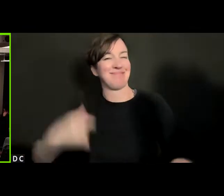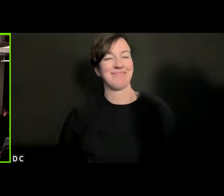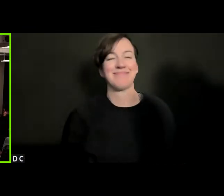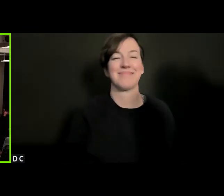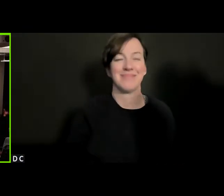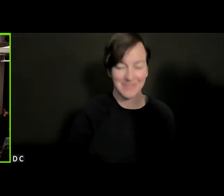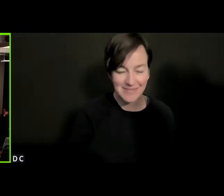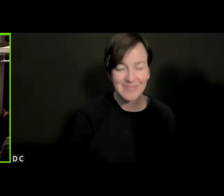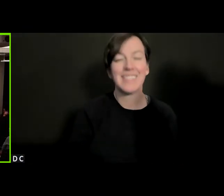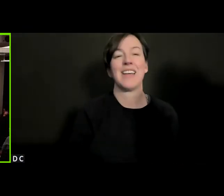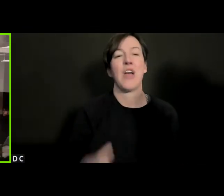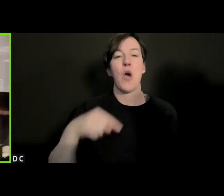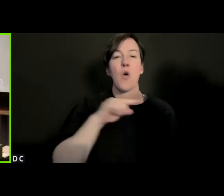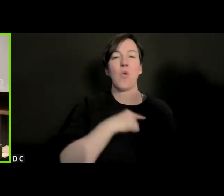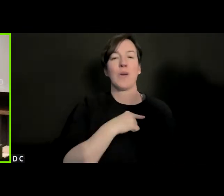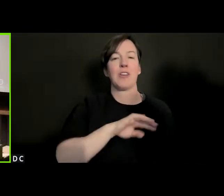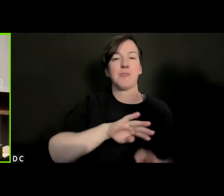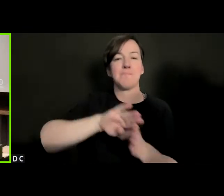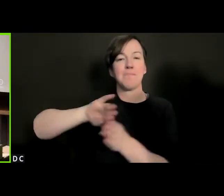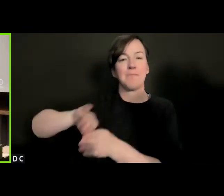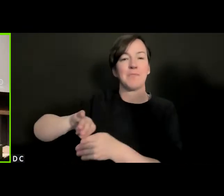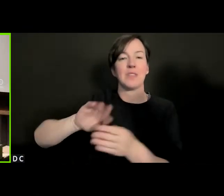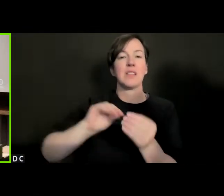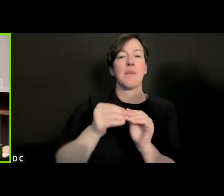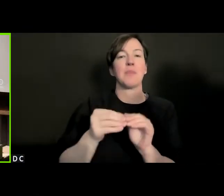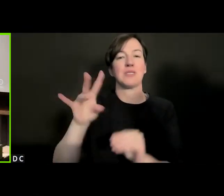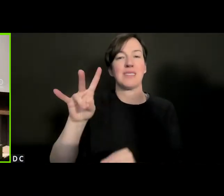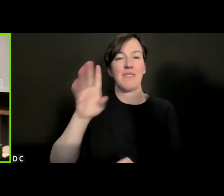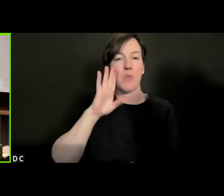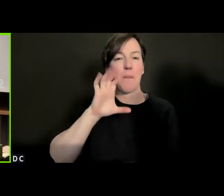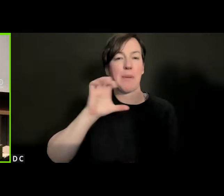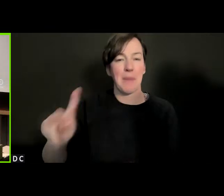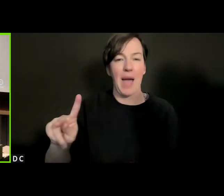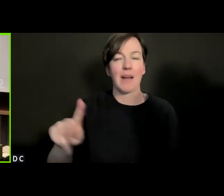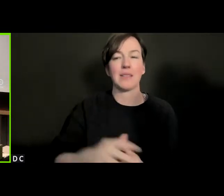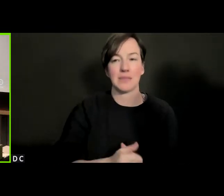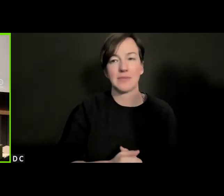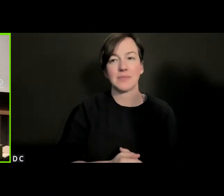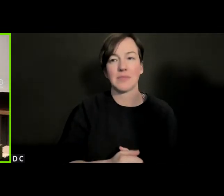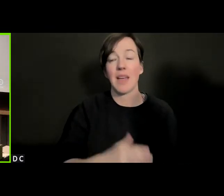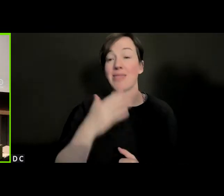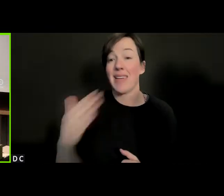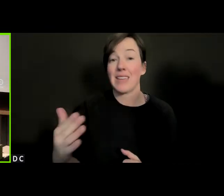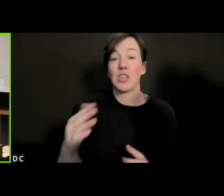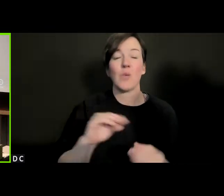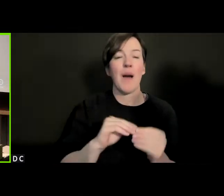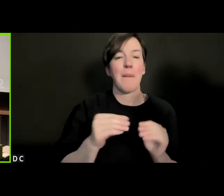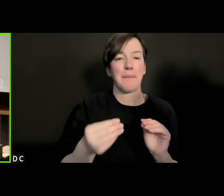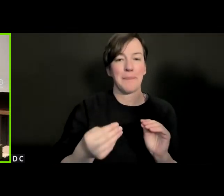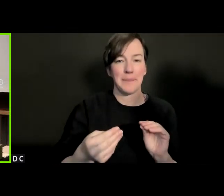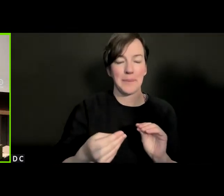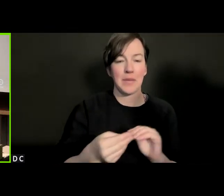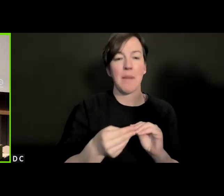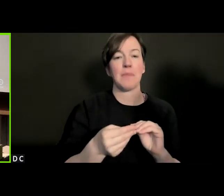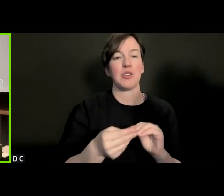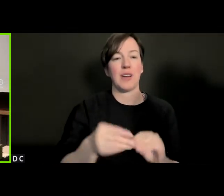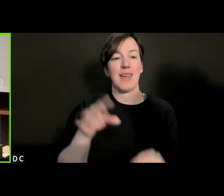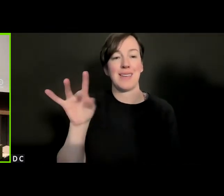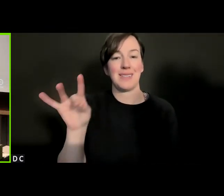We're tabling item 7 to come back. So thank you. Item